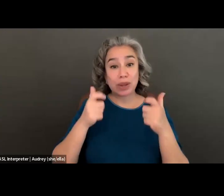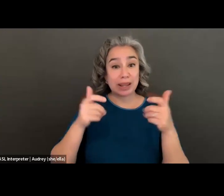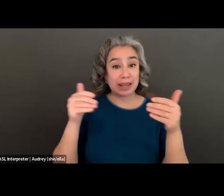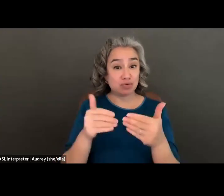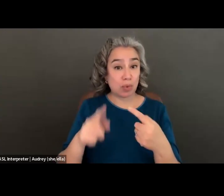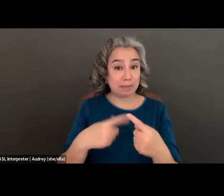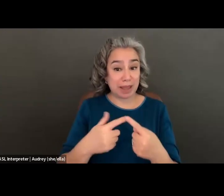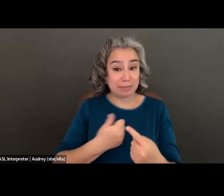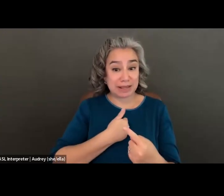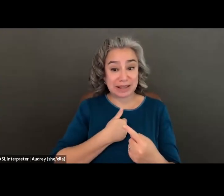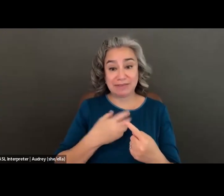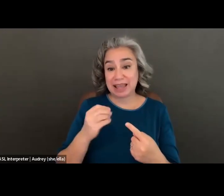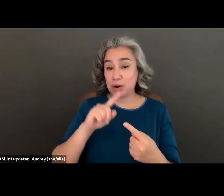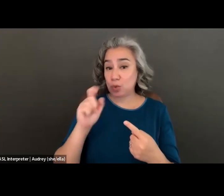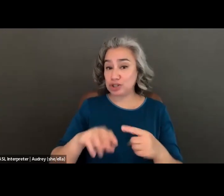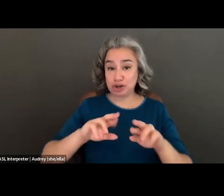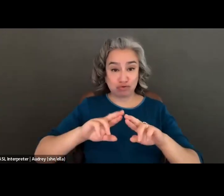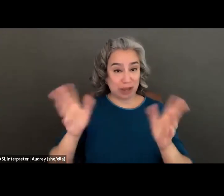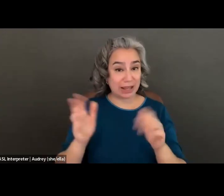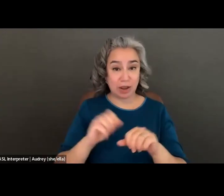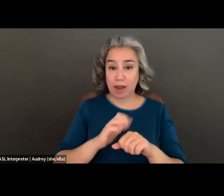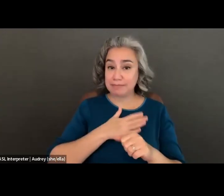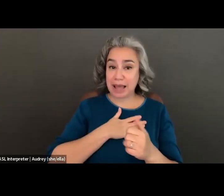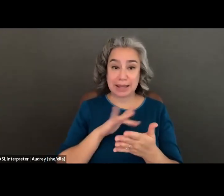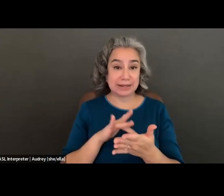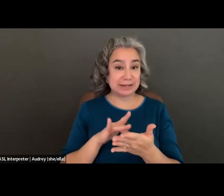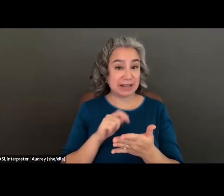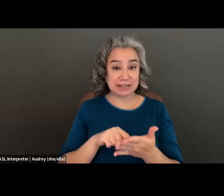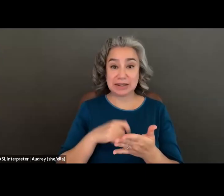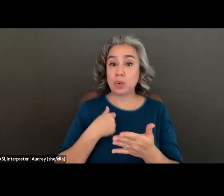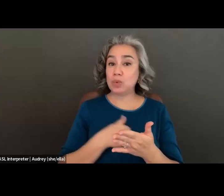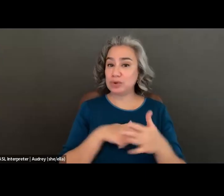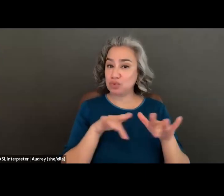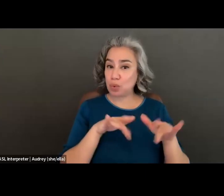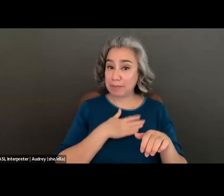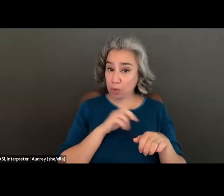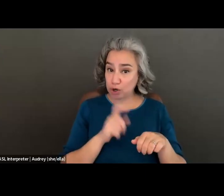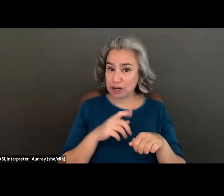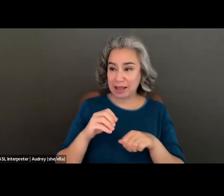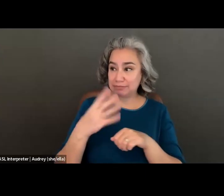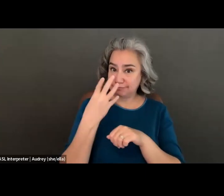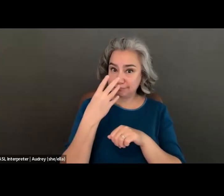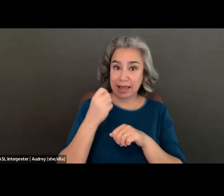about myself and the question ready to go on my device. We recorded my question and their answers, and put the videos up on